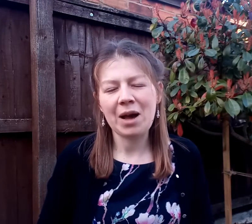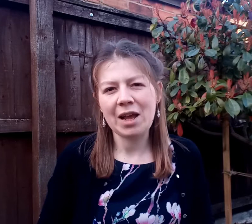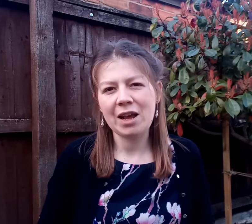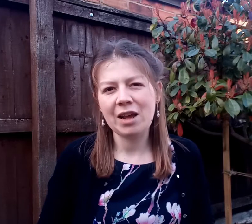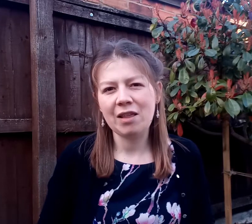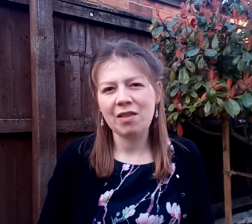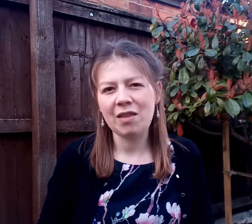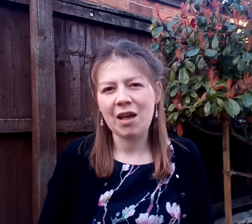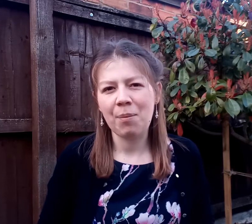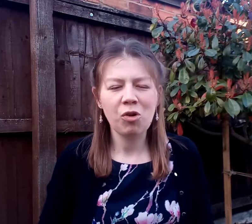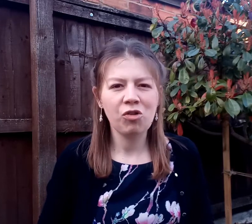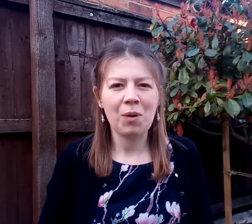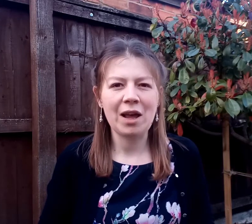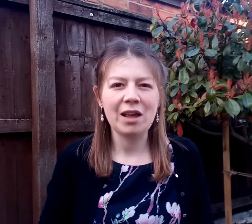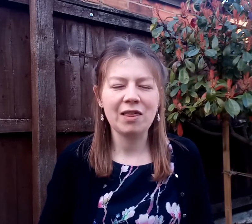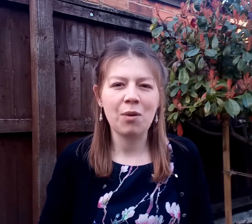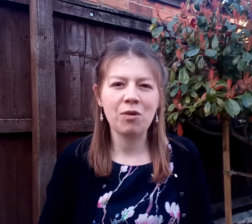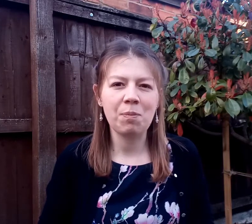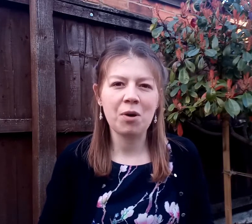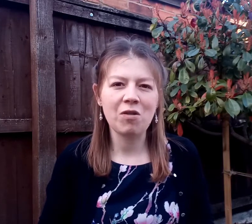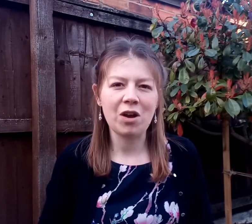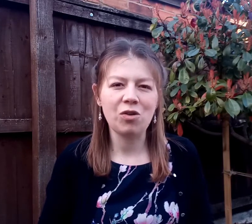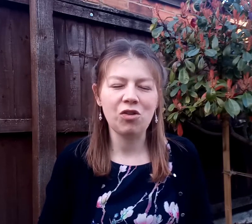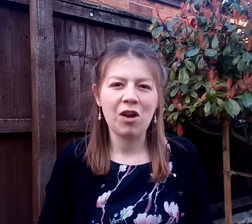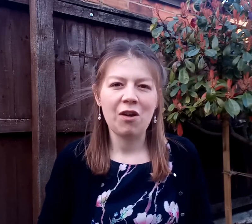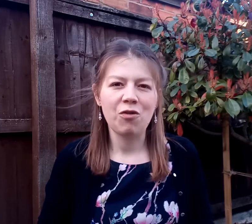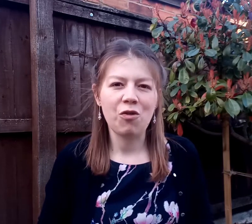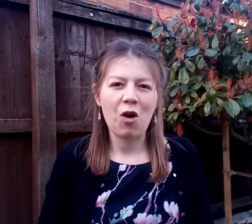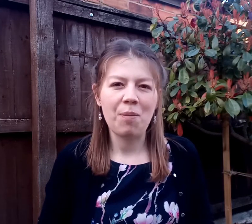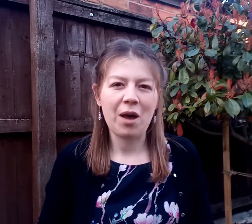bike, a push bike that was borrowed from